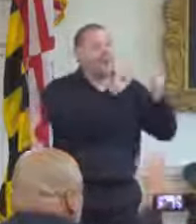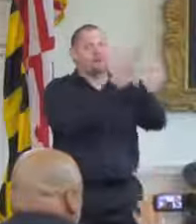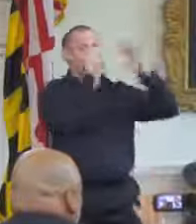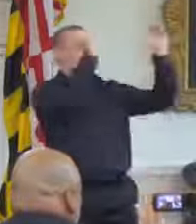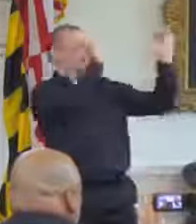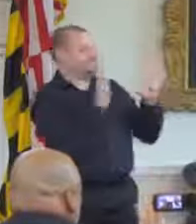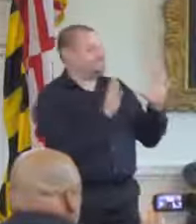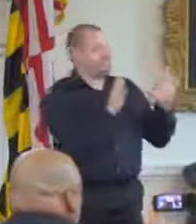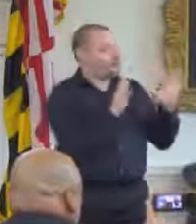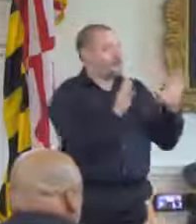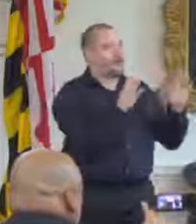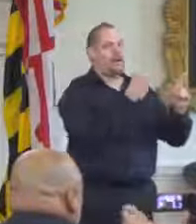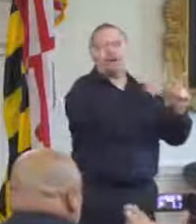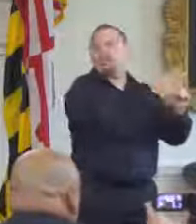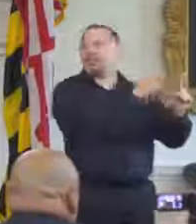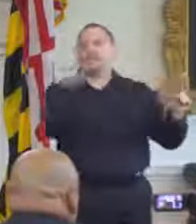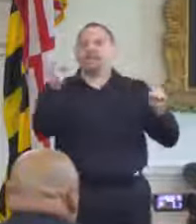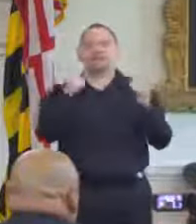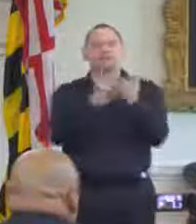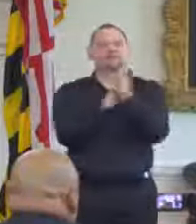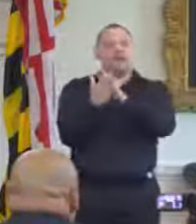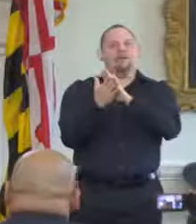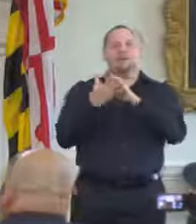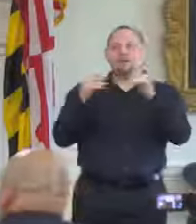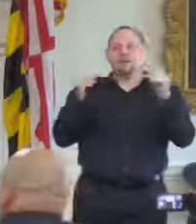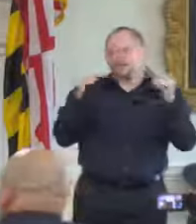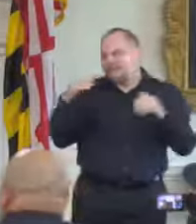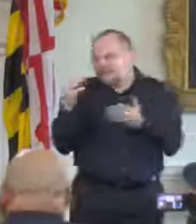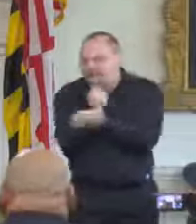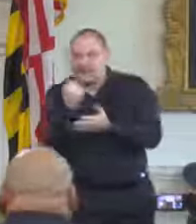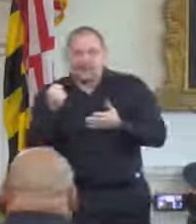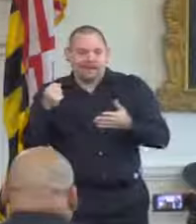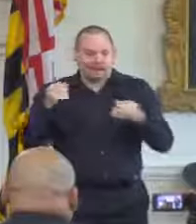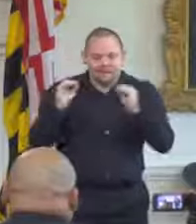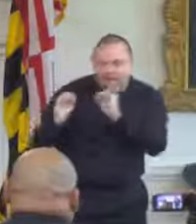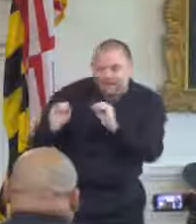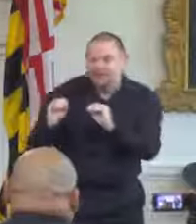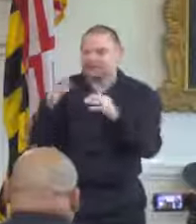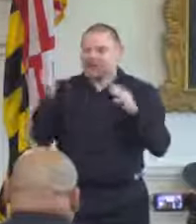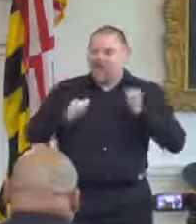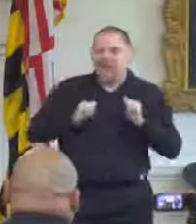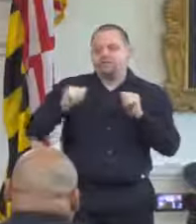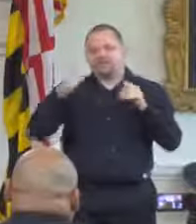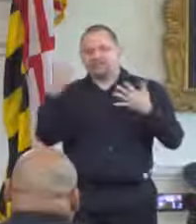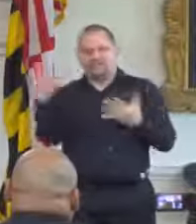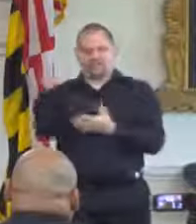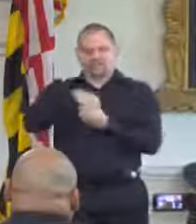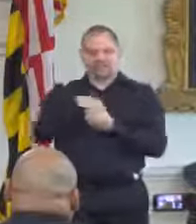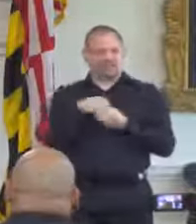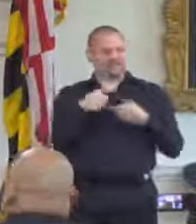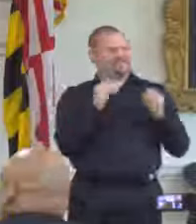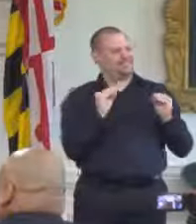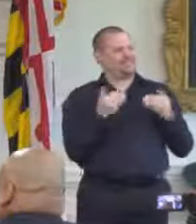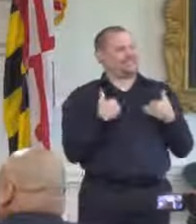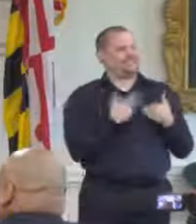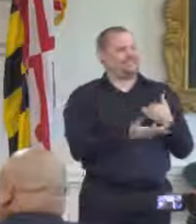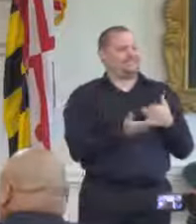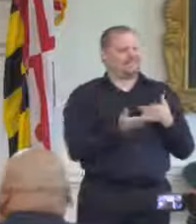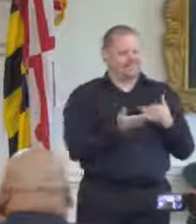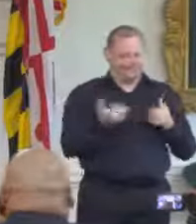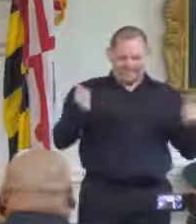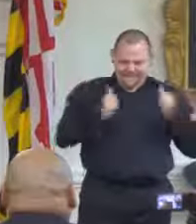he planned, Nyle has been very successful and has used his platform as an